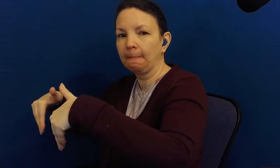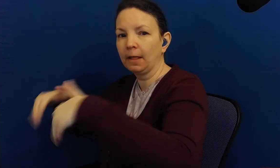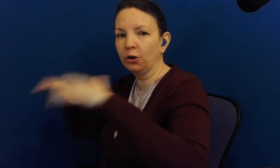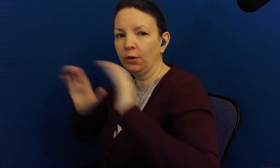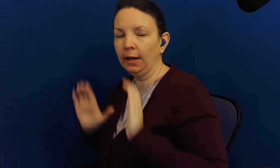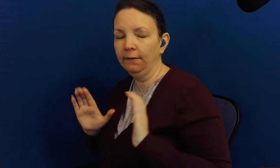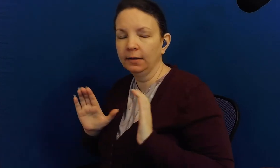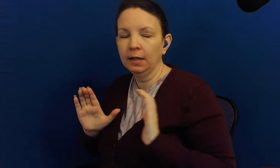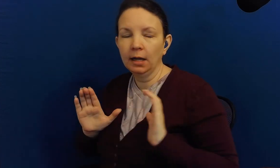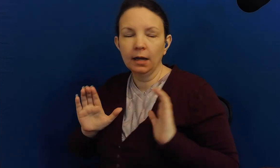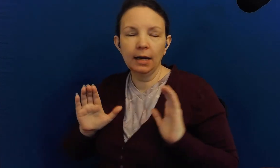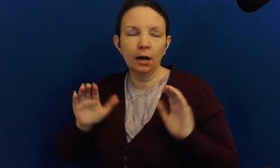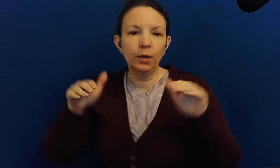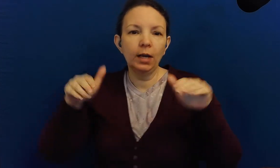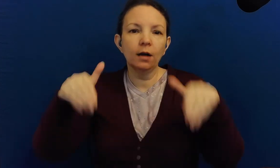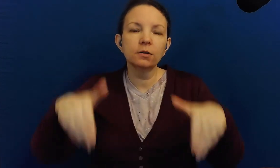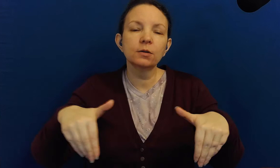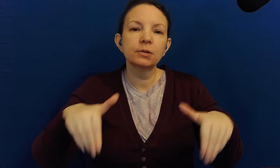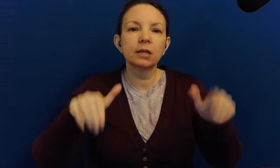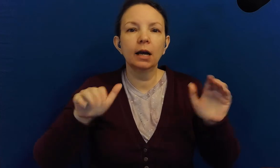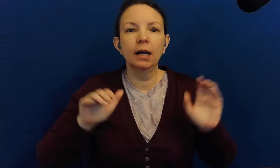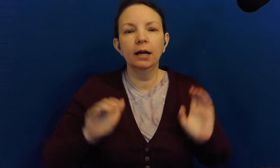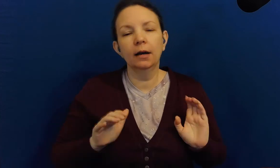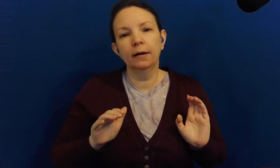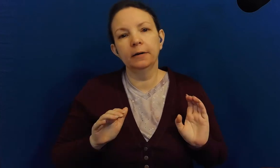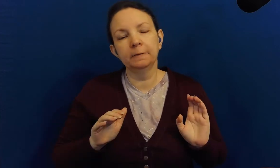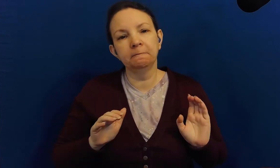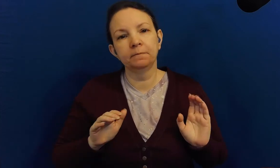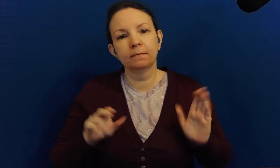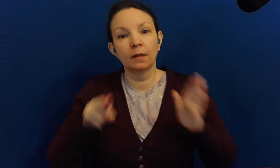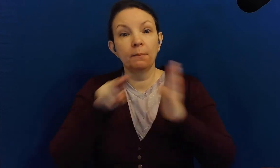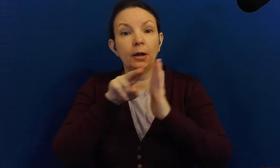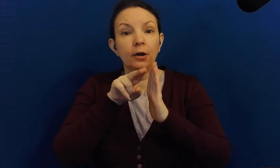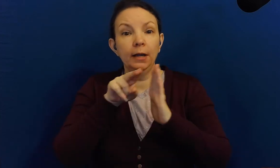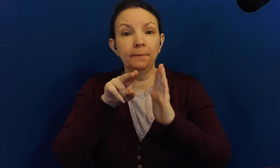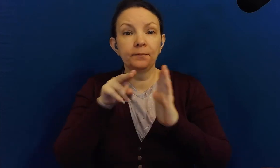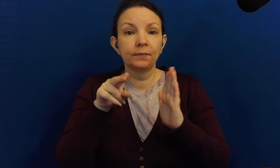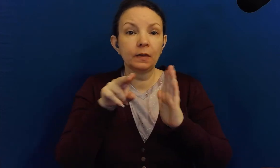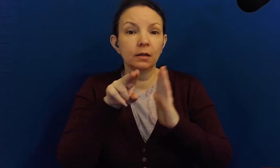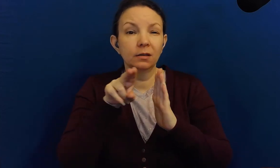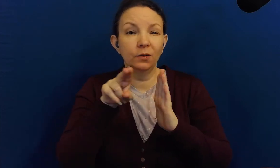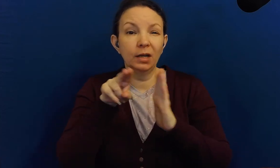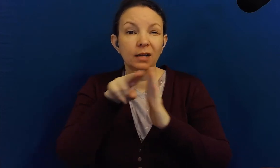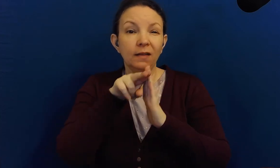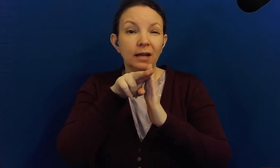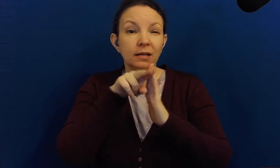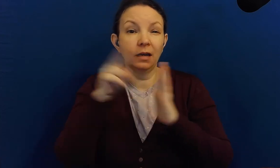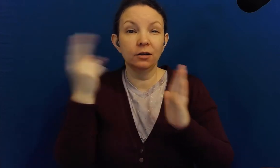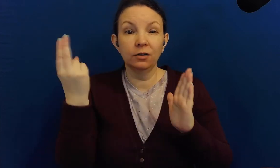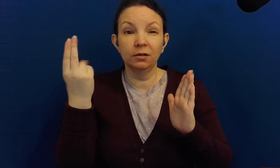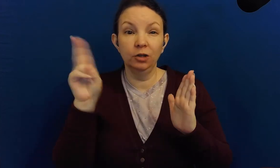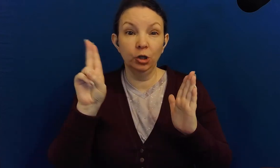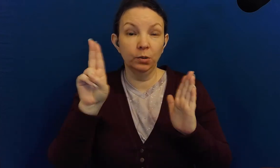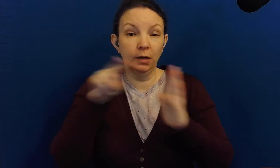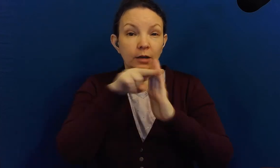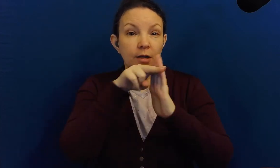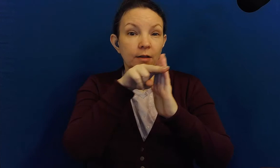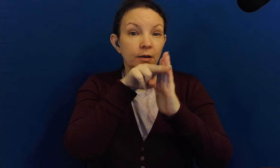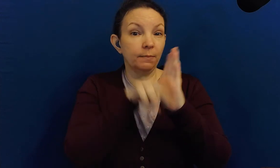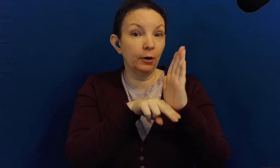Grave. Now we also sign bury. So we kind of like taking you and you kind of burying